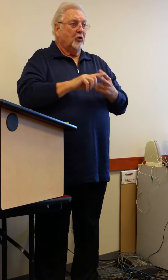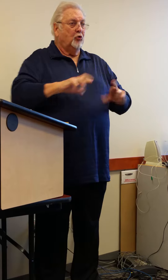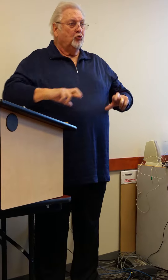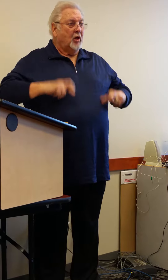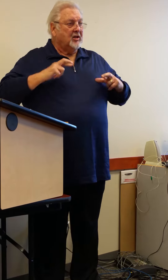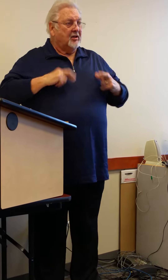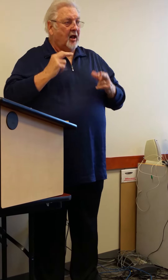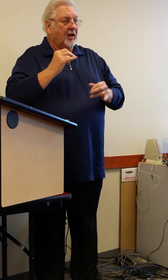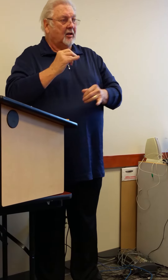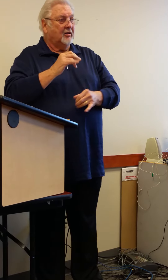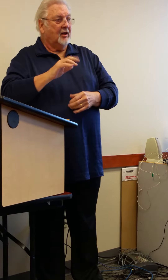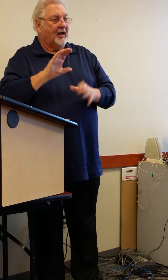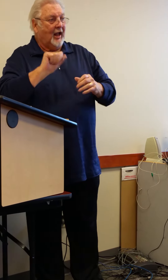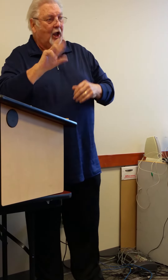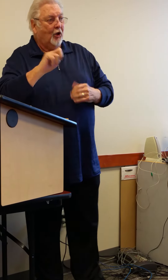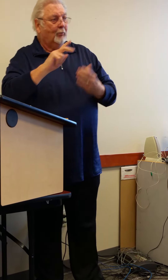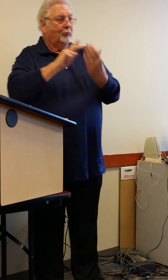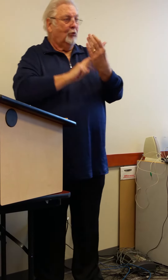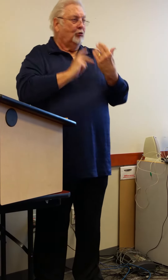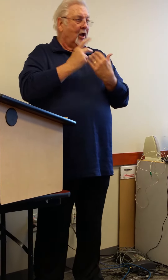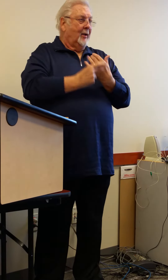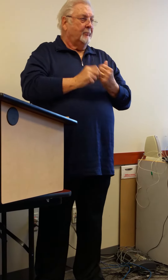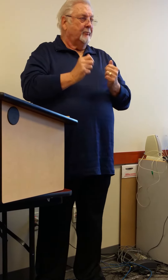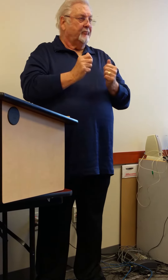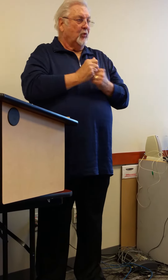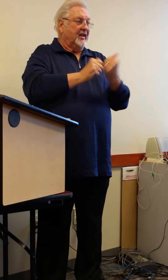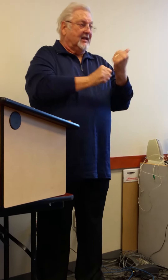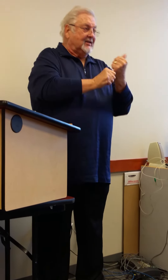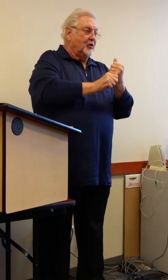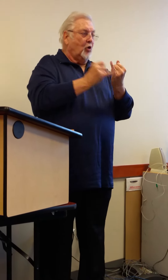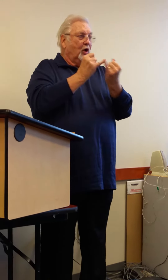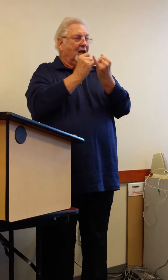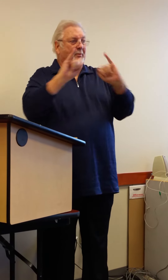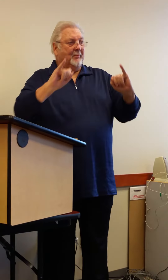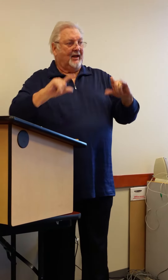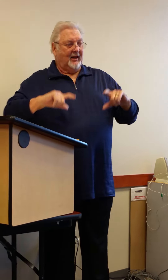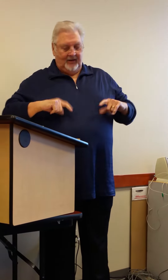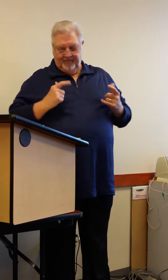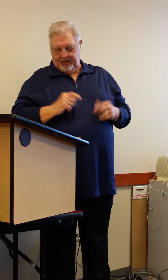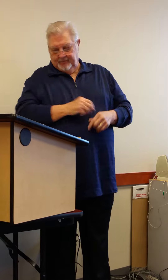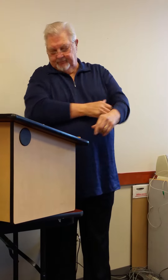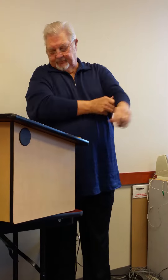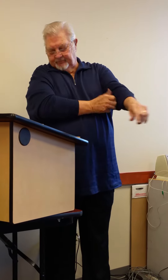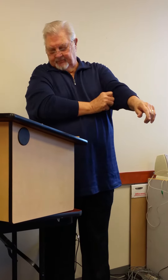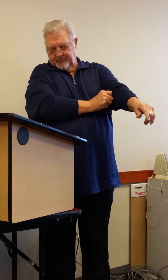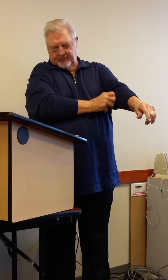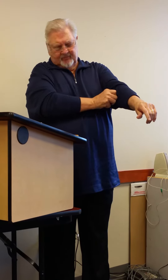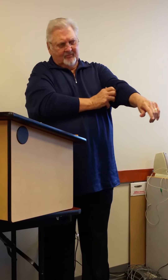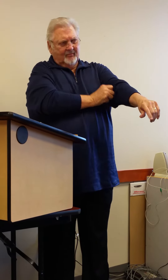nursing care, residential care programs, with assisted or independent living.